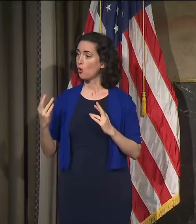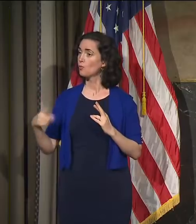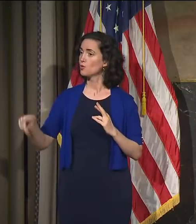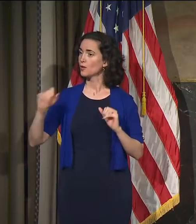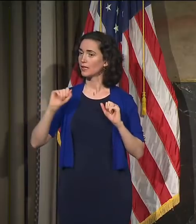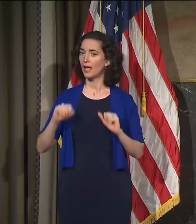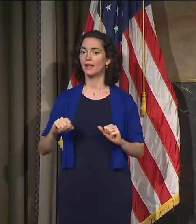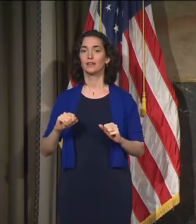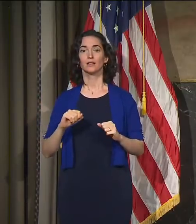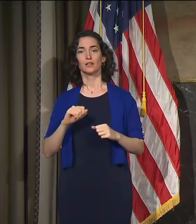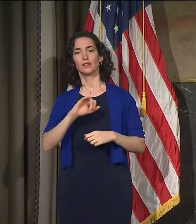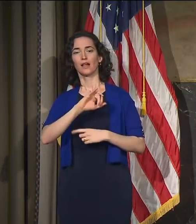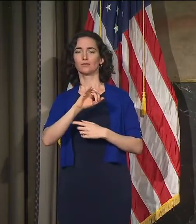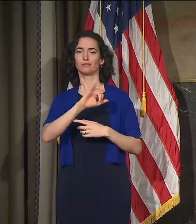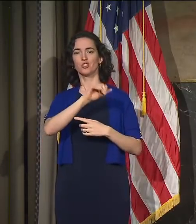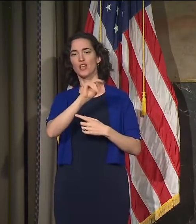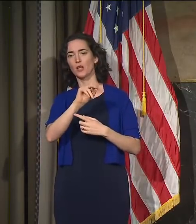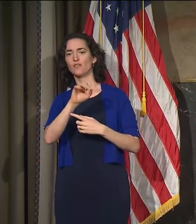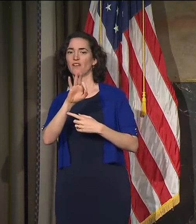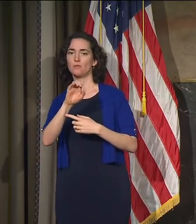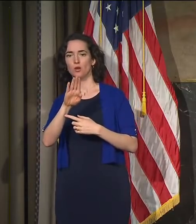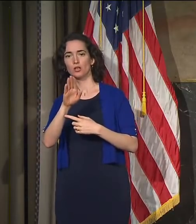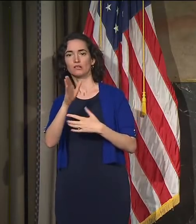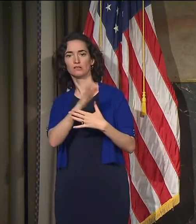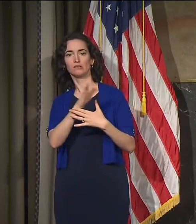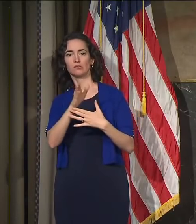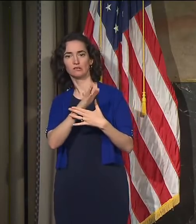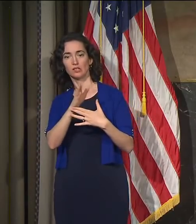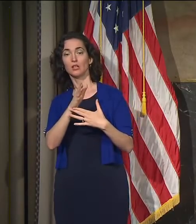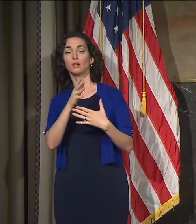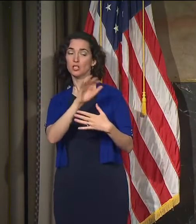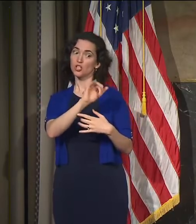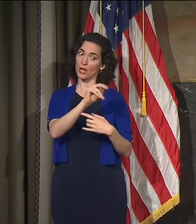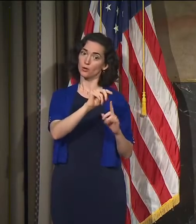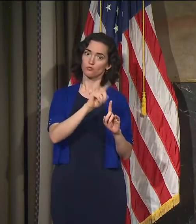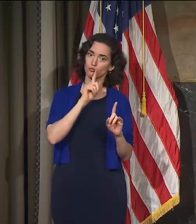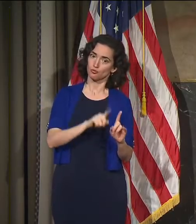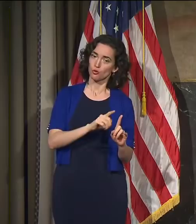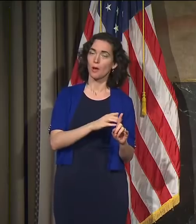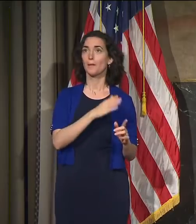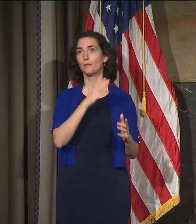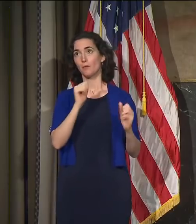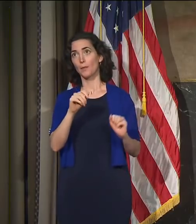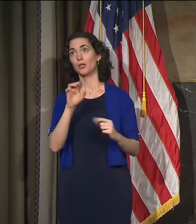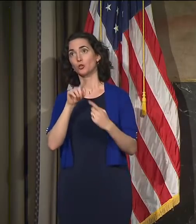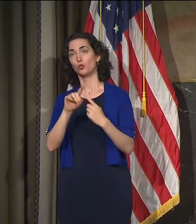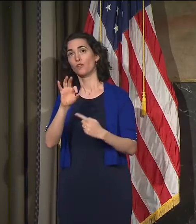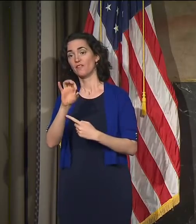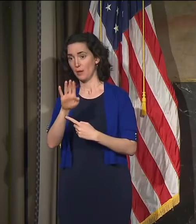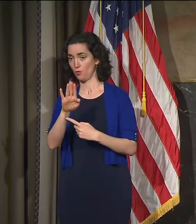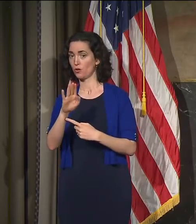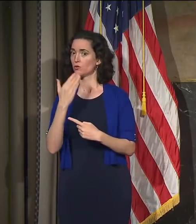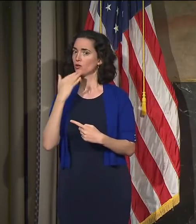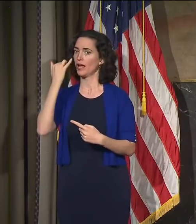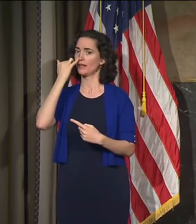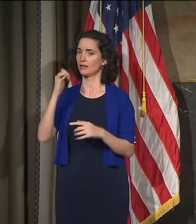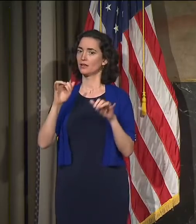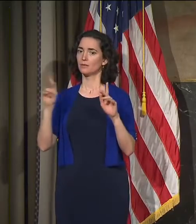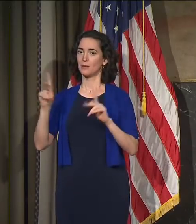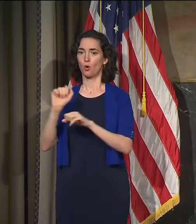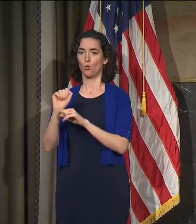in the first part of the year, certainly through January and probably into February as well. It would be a very good